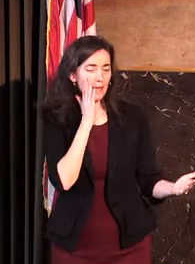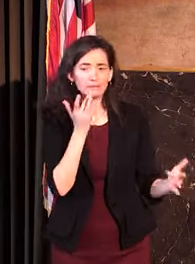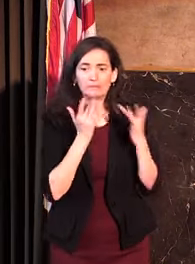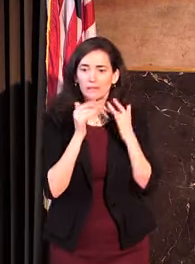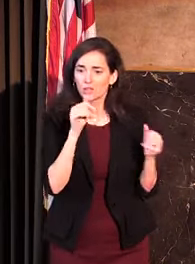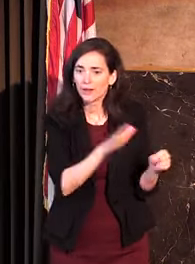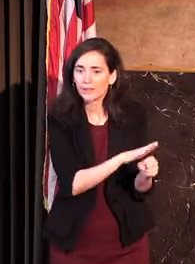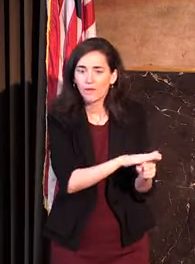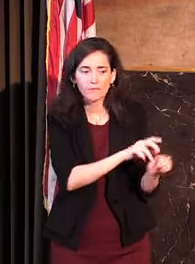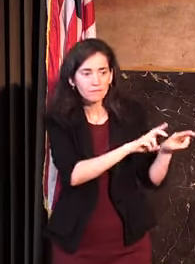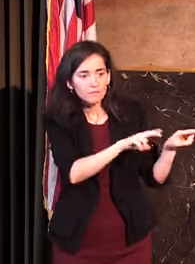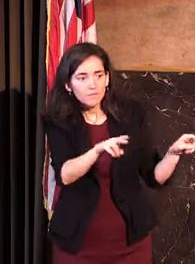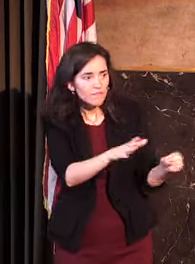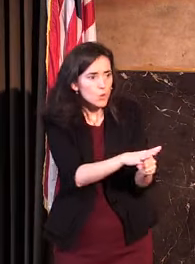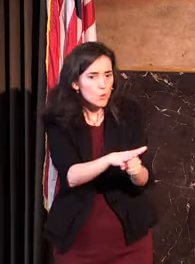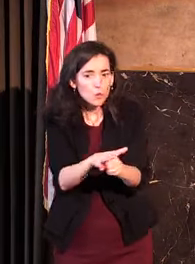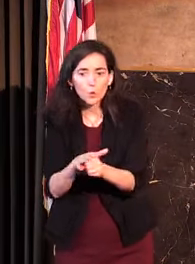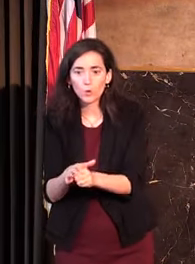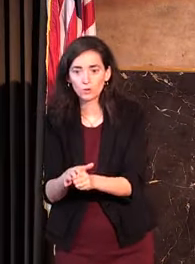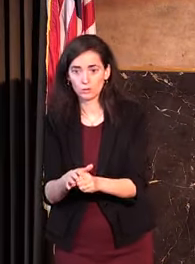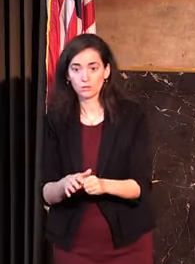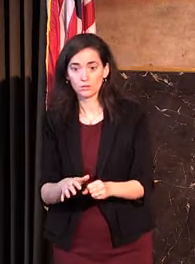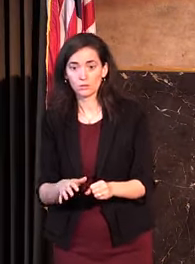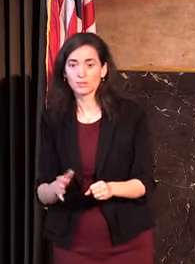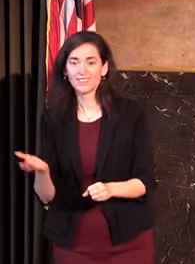at the brink of